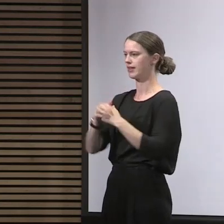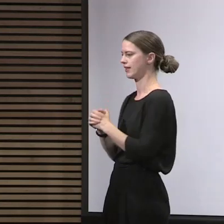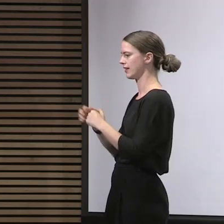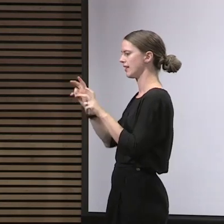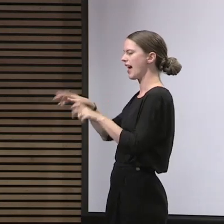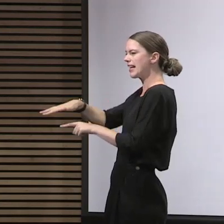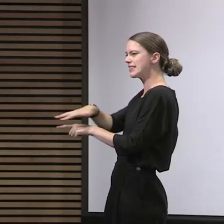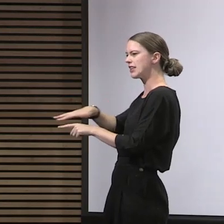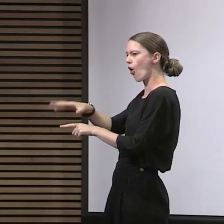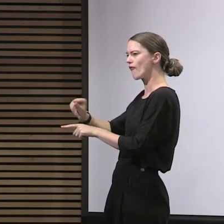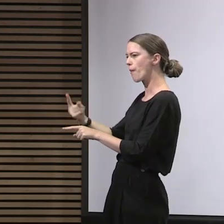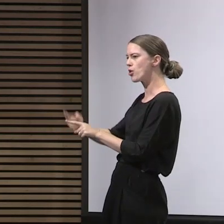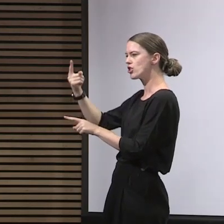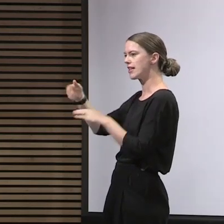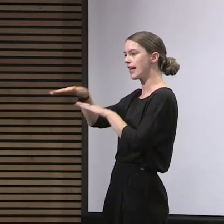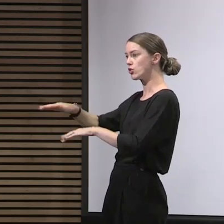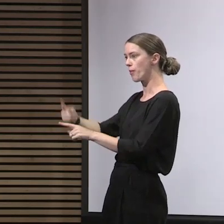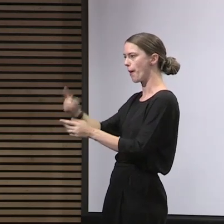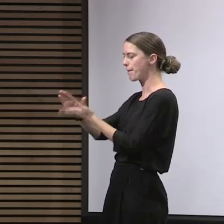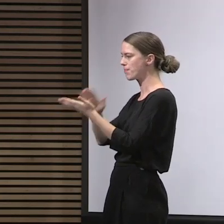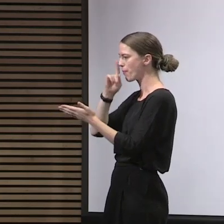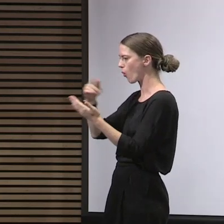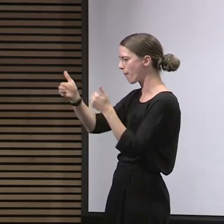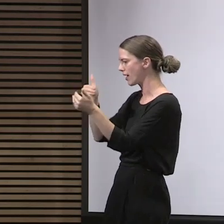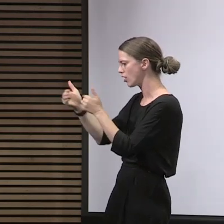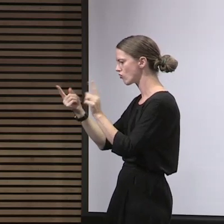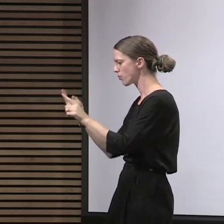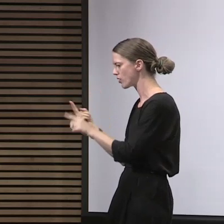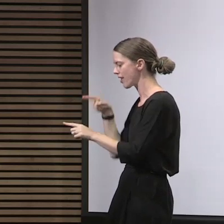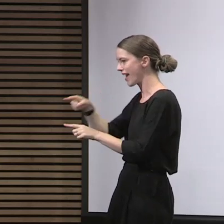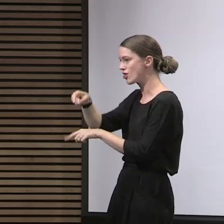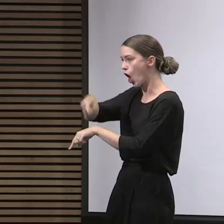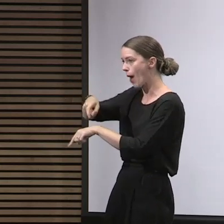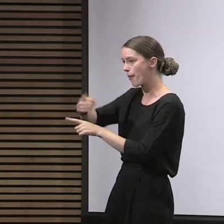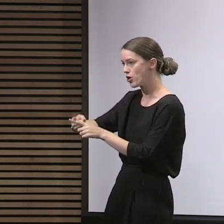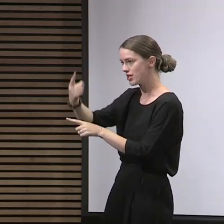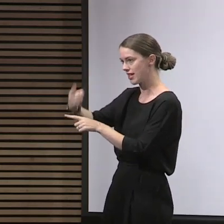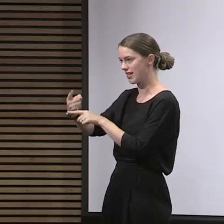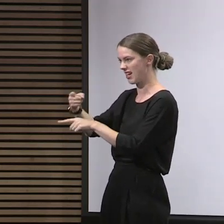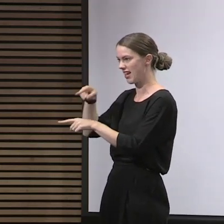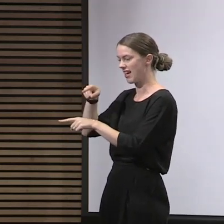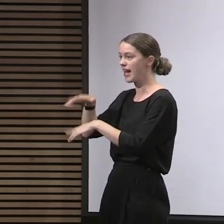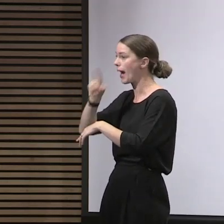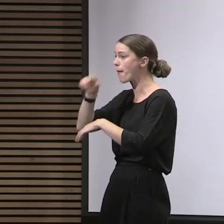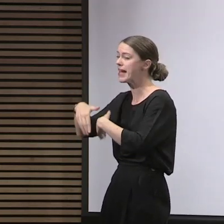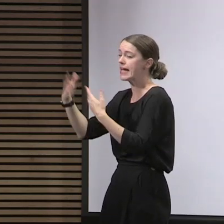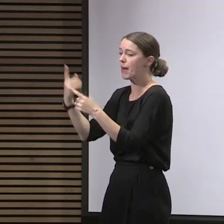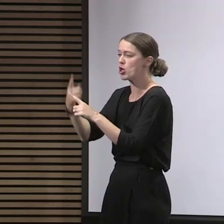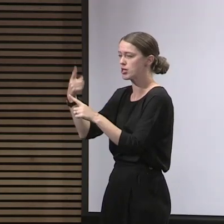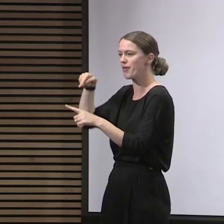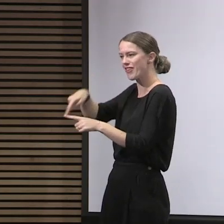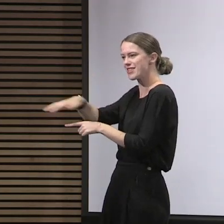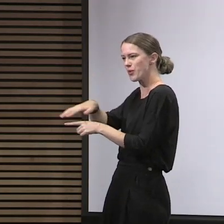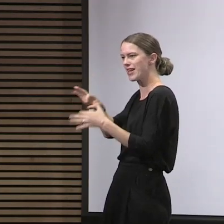national emergency provides the people managing the response in an emergency, and in this case COVID-19, to